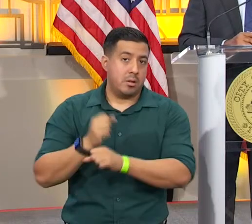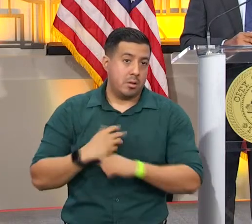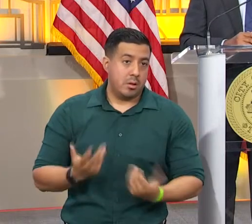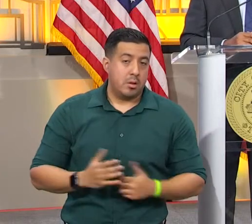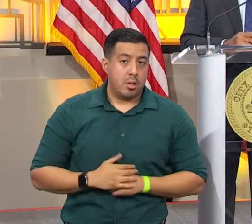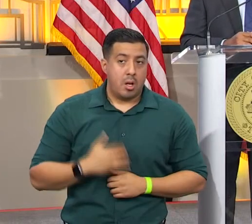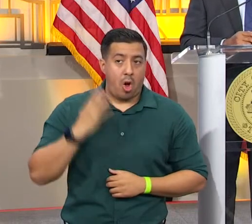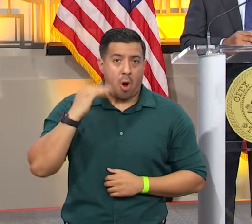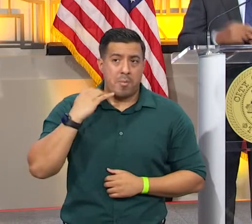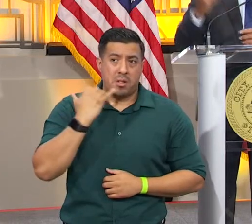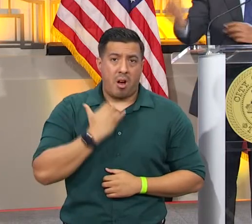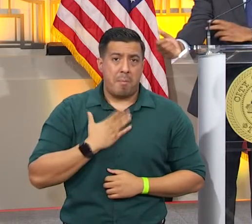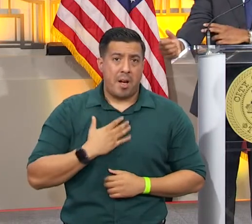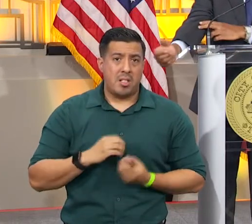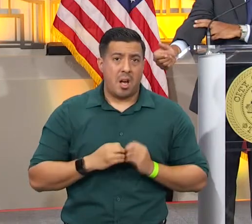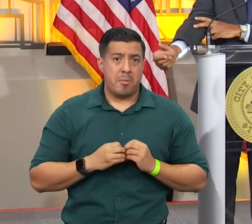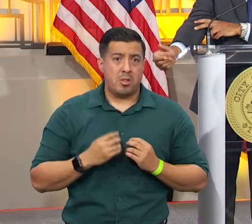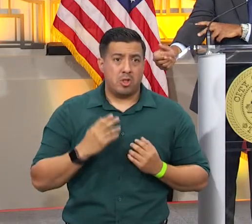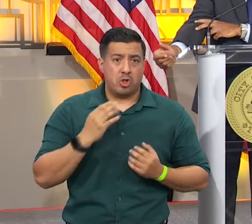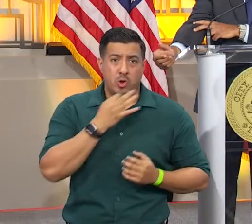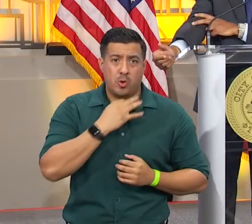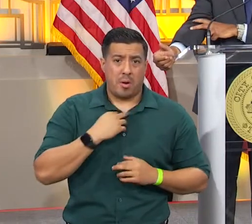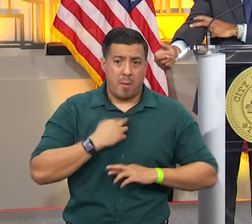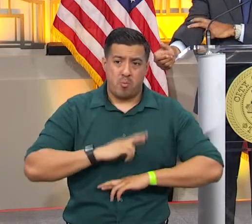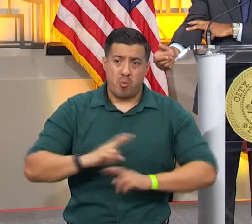Well, I hope they call my number soon because I'm ready.